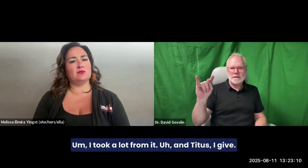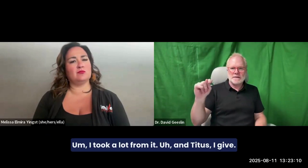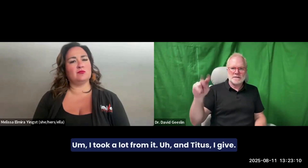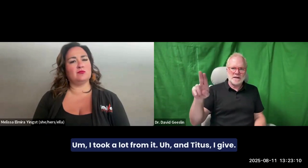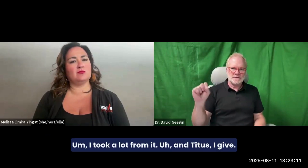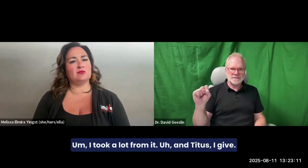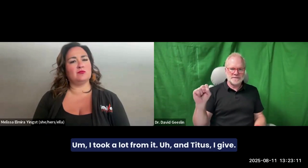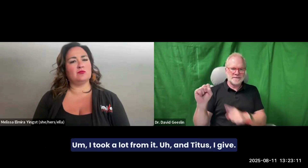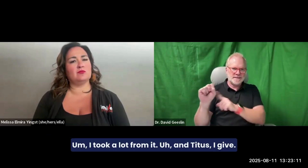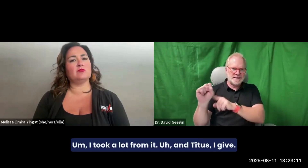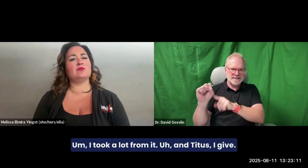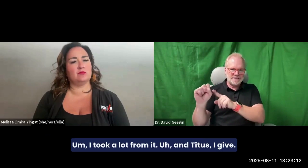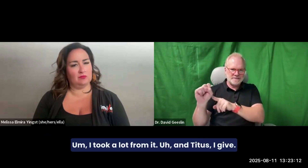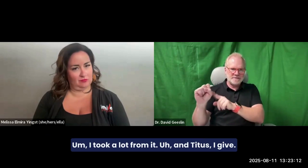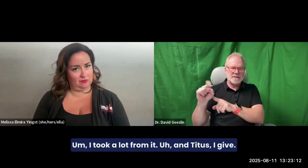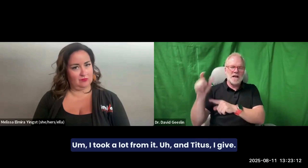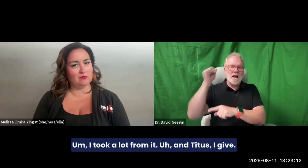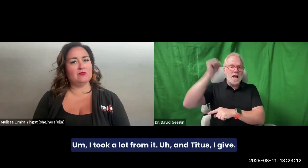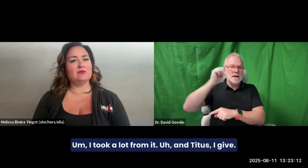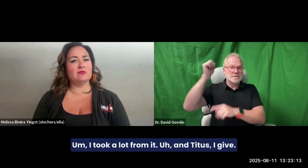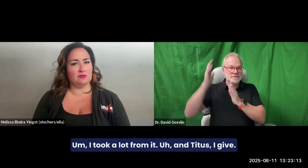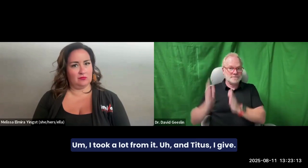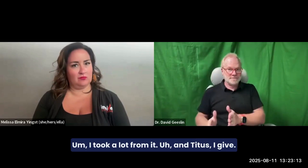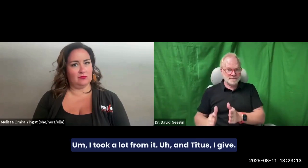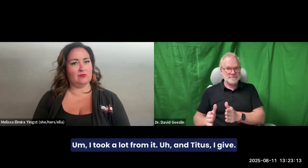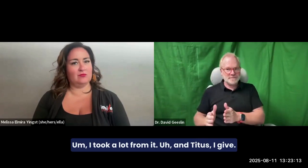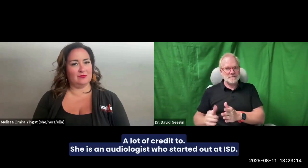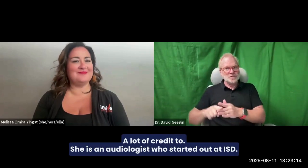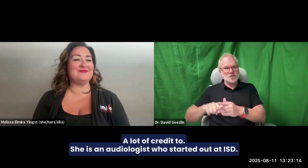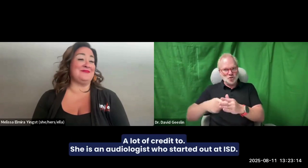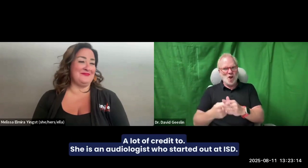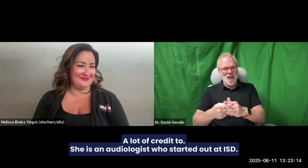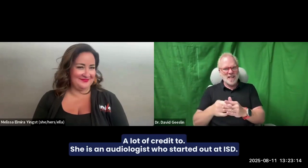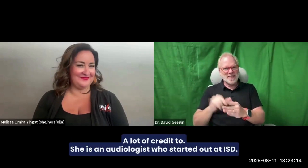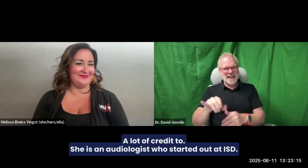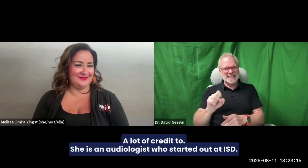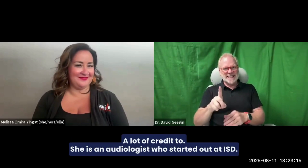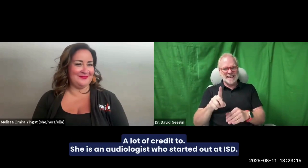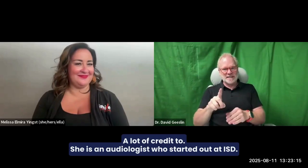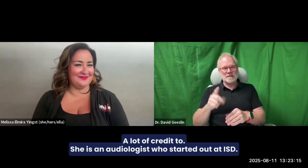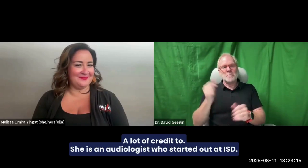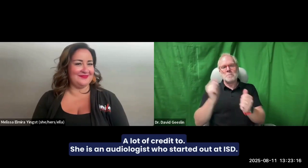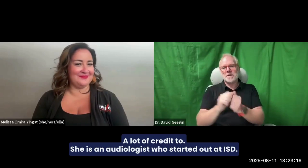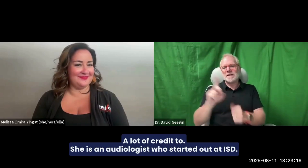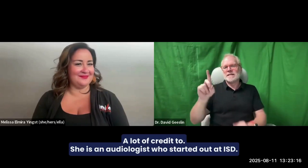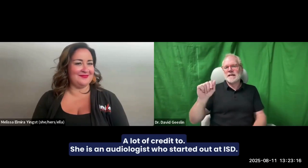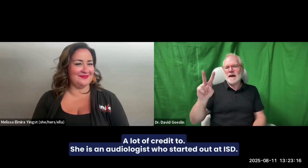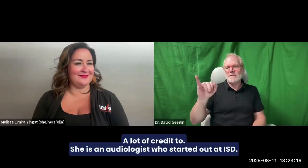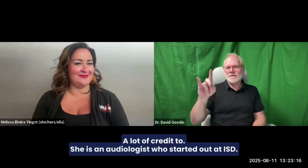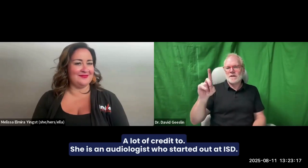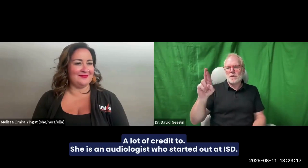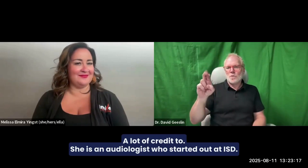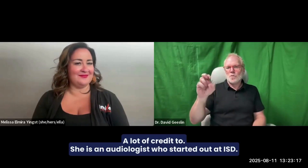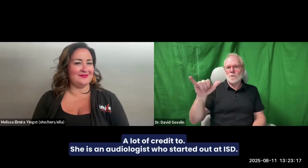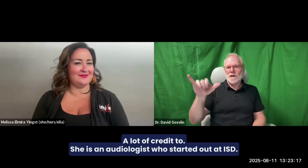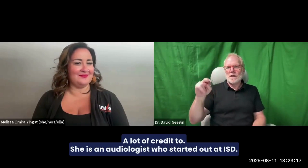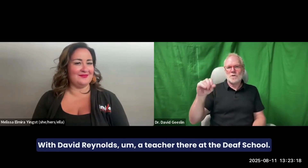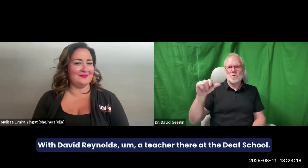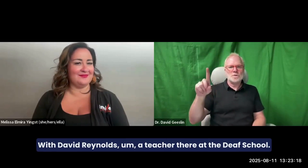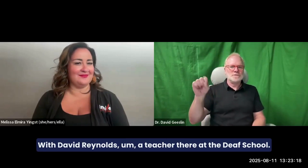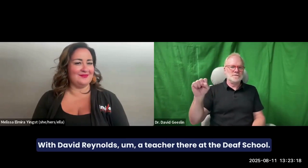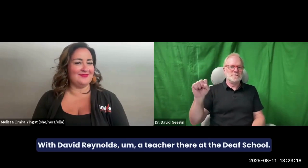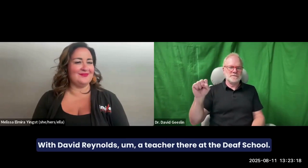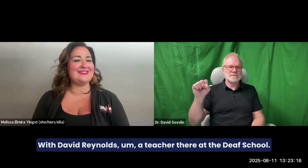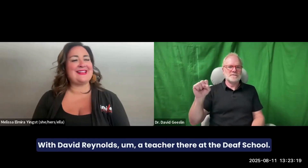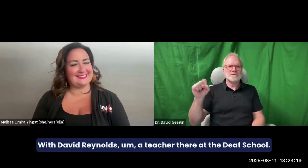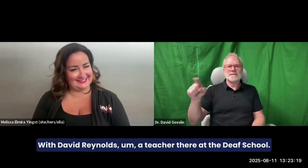um, I took a lot from it. Ann Titus, I give a lot of credit to. She's an audiologist who started out at